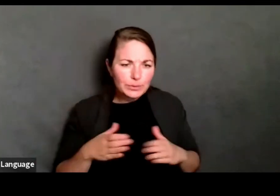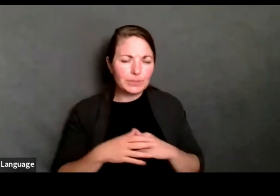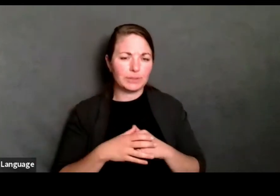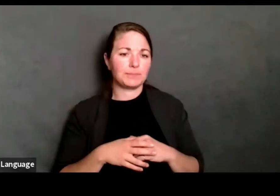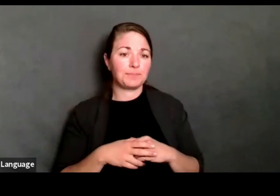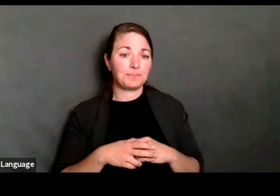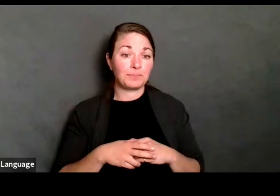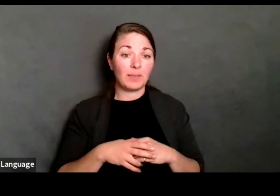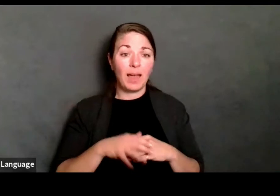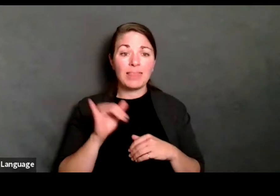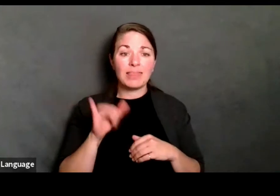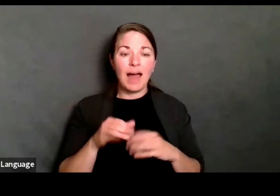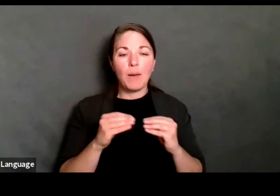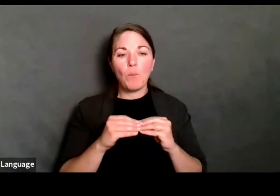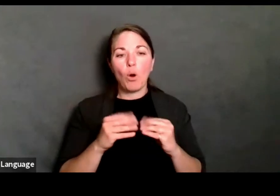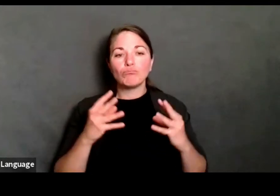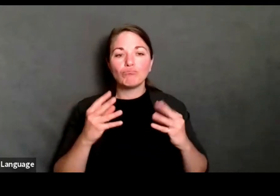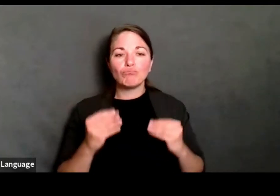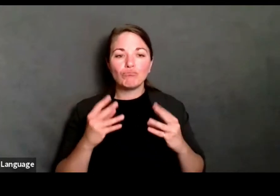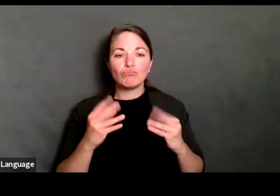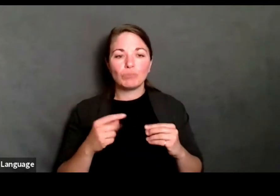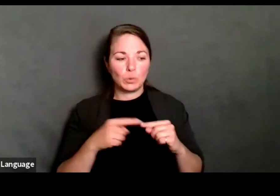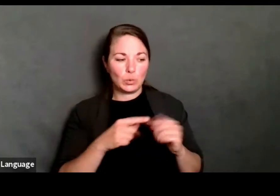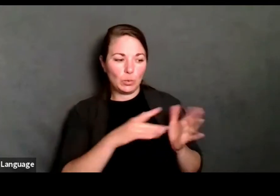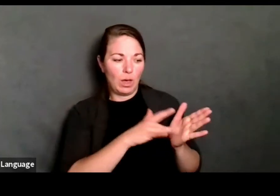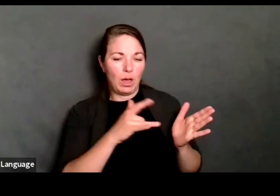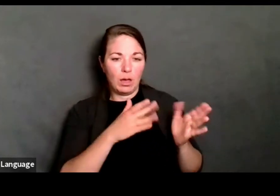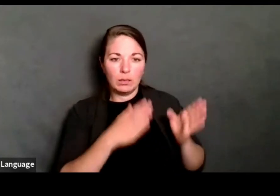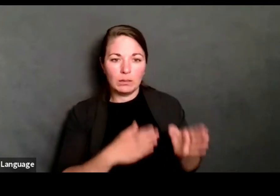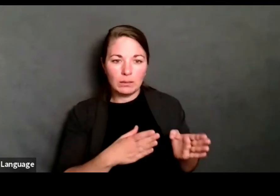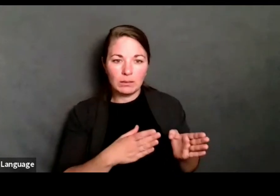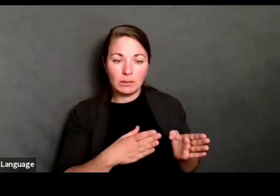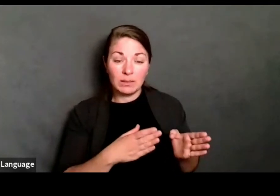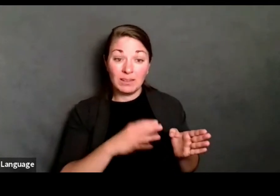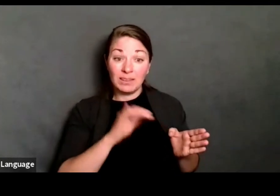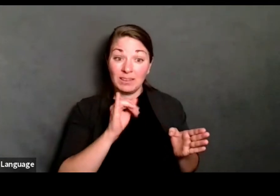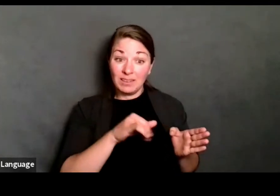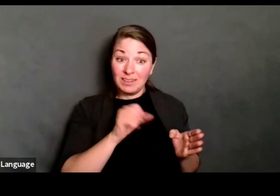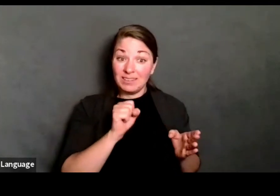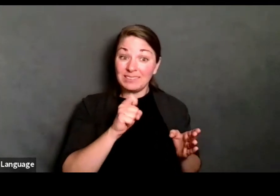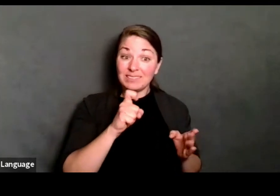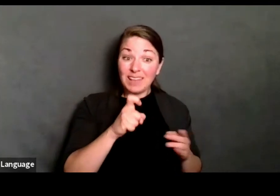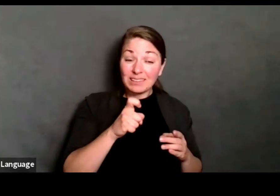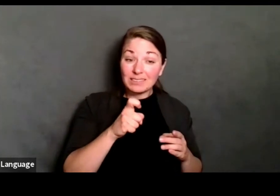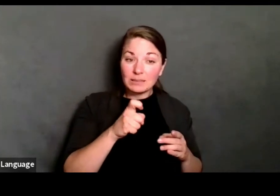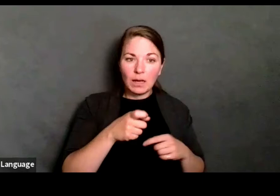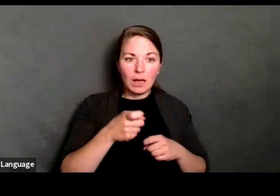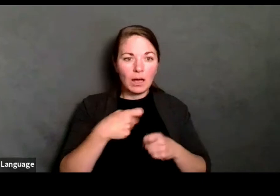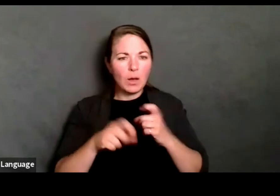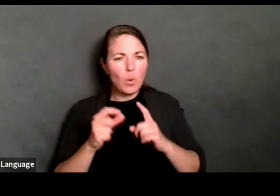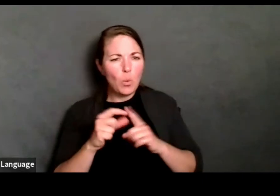These are ways of softening the offense, substituting sex for violence, and